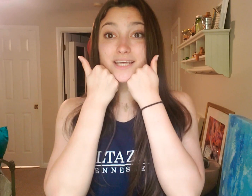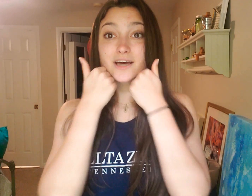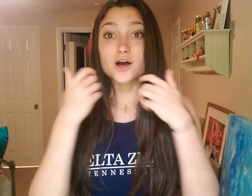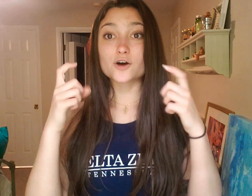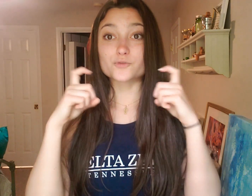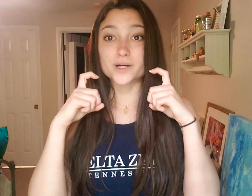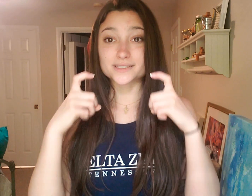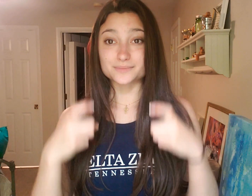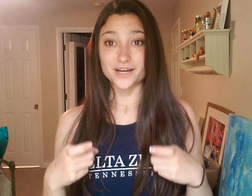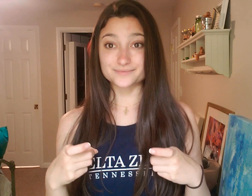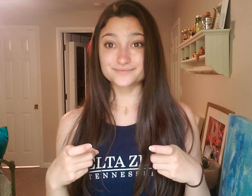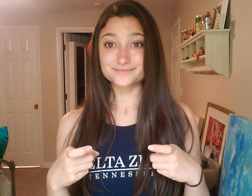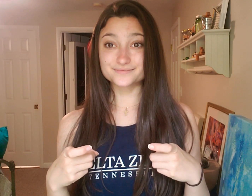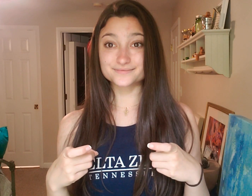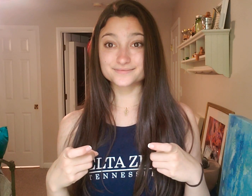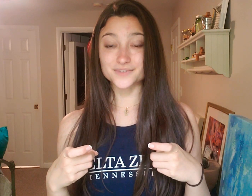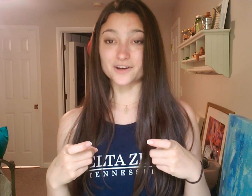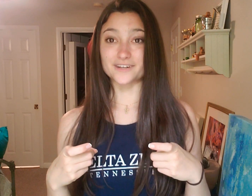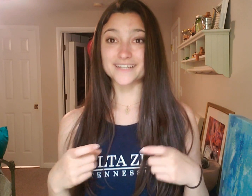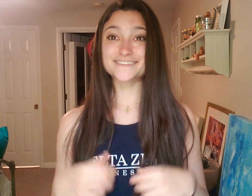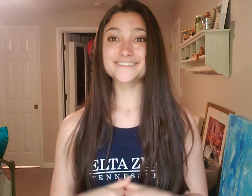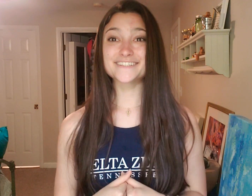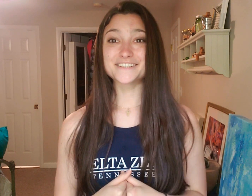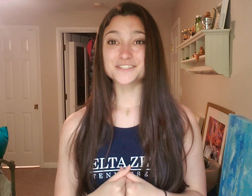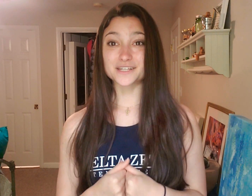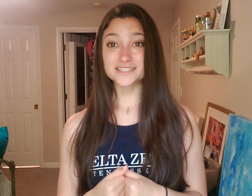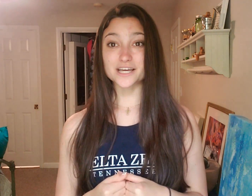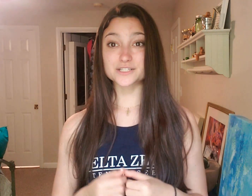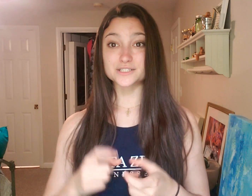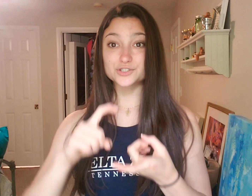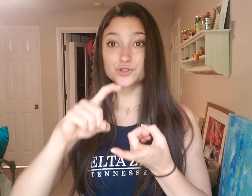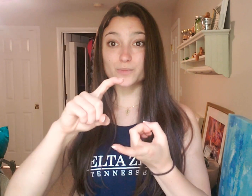graciously of what is mine. All right, so the next section is to my